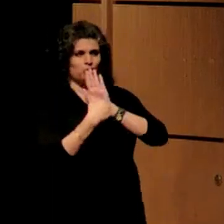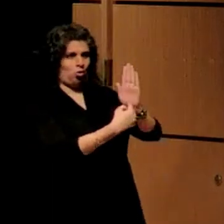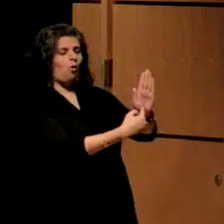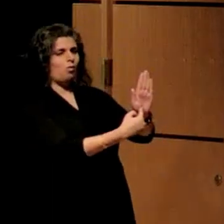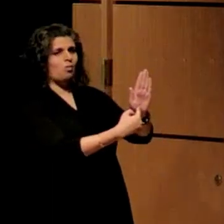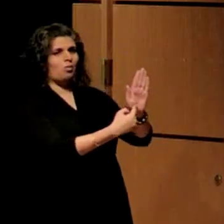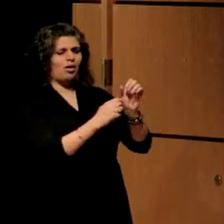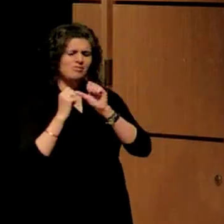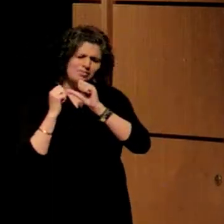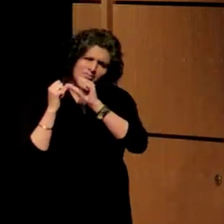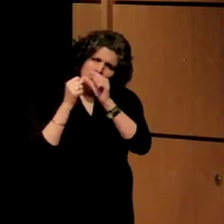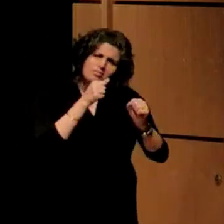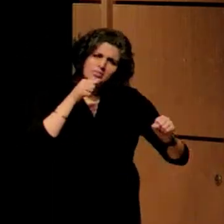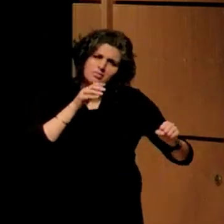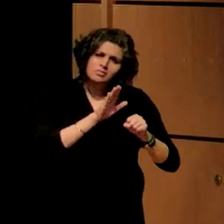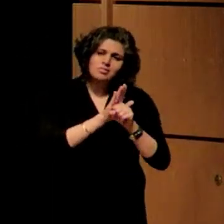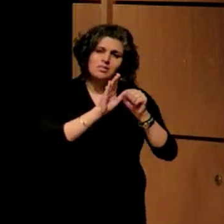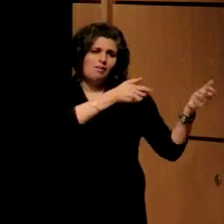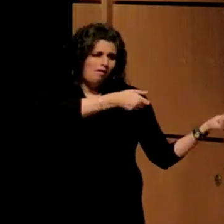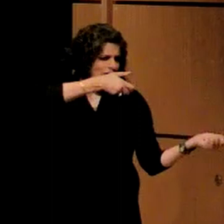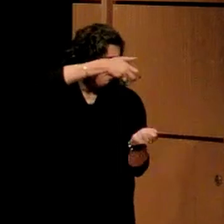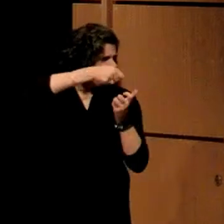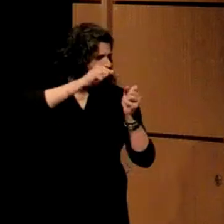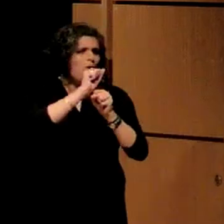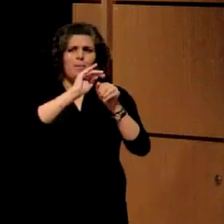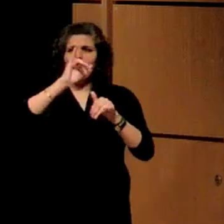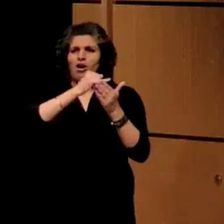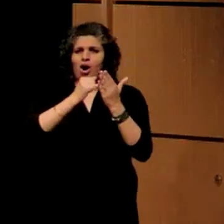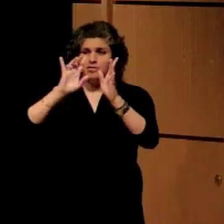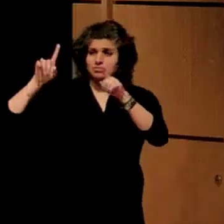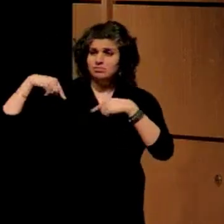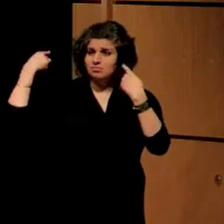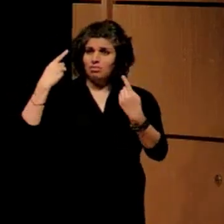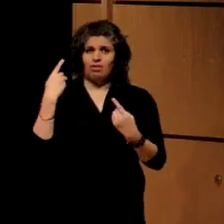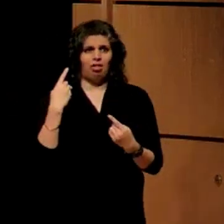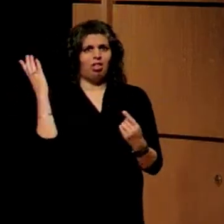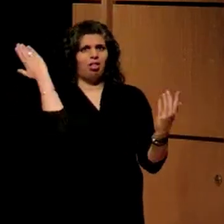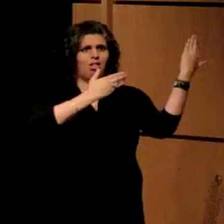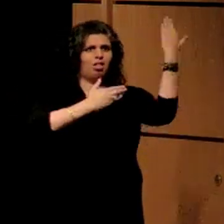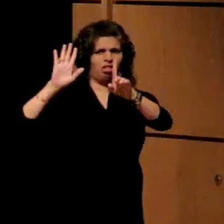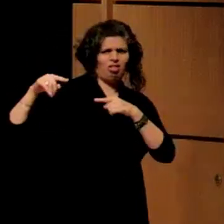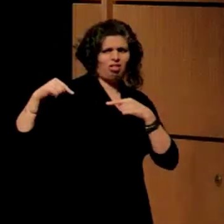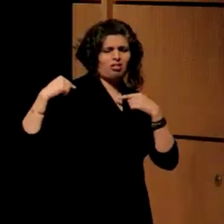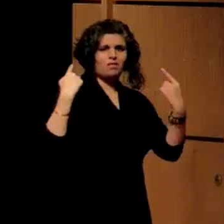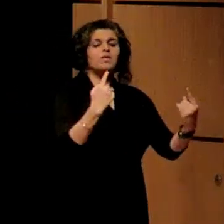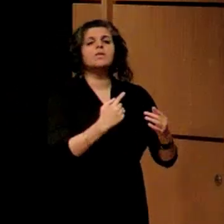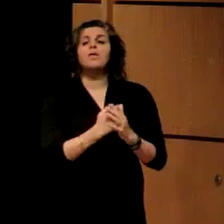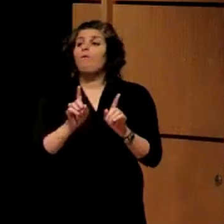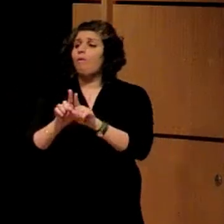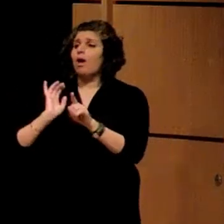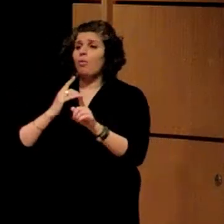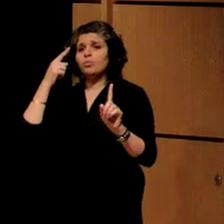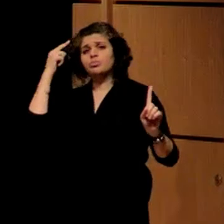our continuing commitment to uplift work by artists who have historically been absent from our gallery walls, as well as